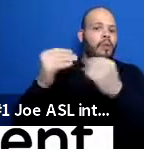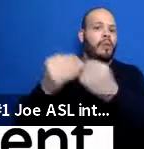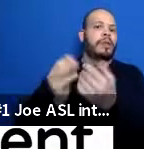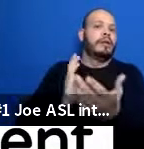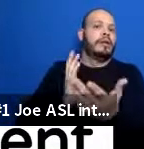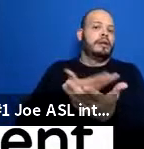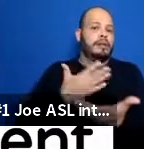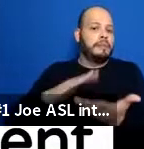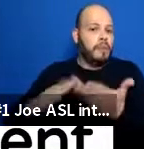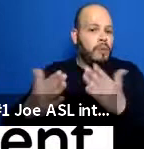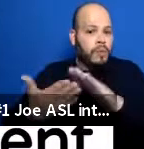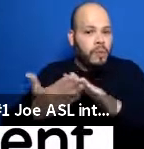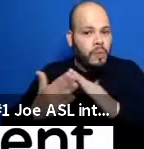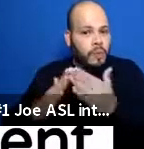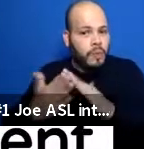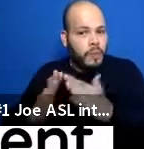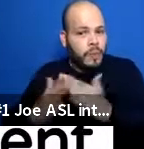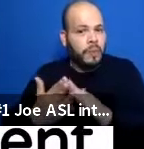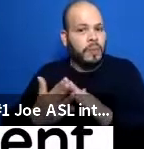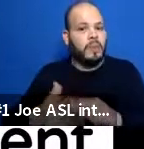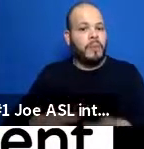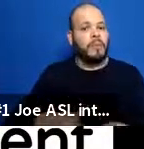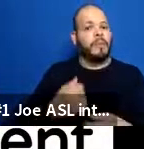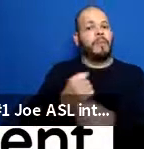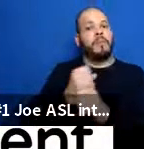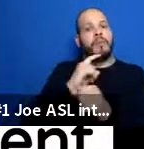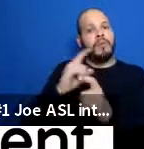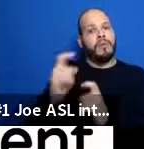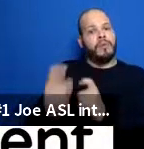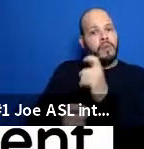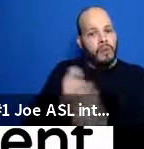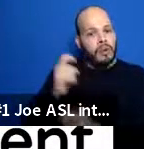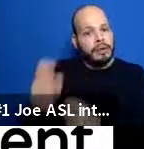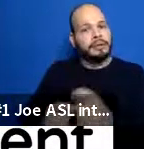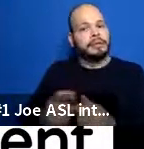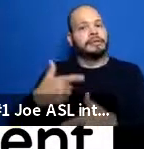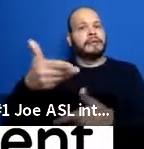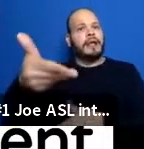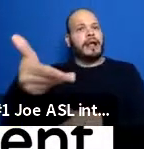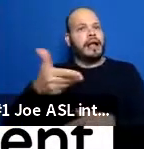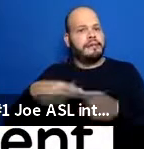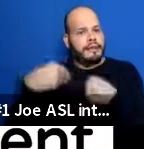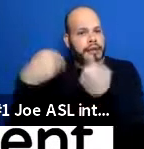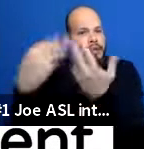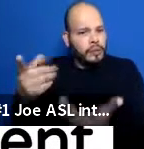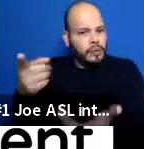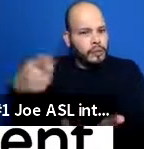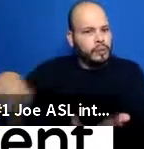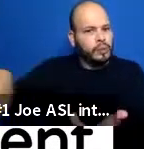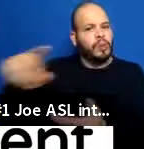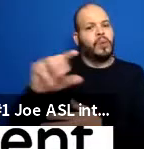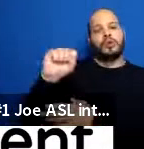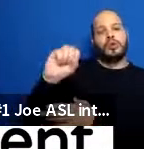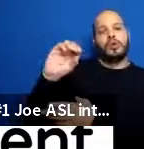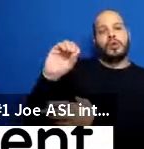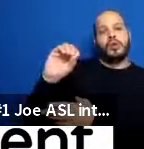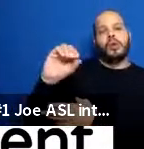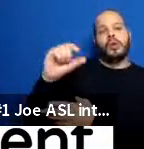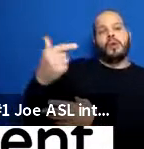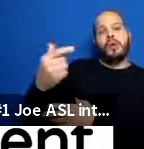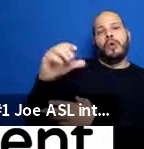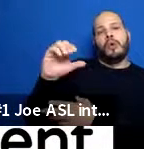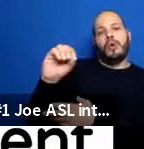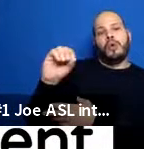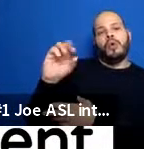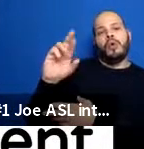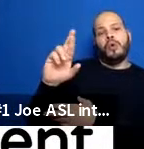Trust to support their work to return Indigenous land to Indigenous people. The URL will be in the chat, and I'll